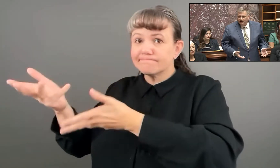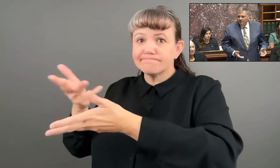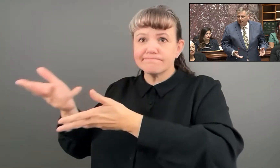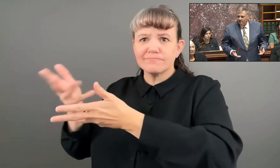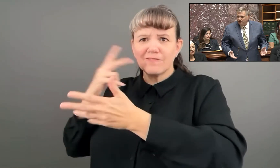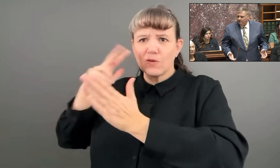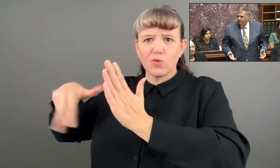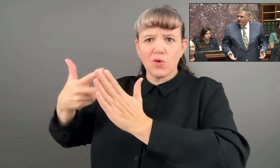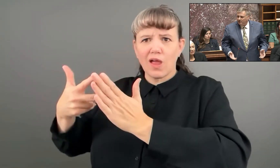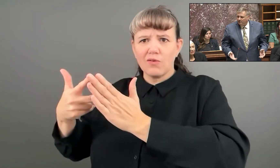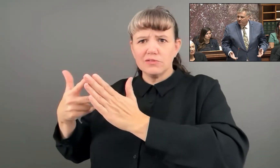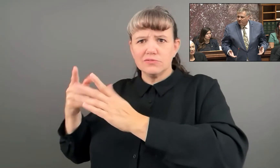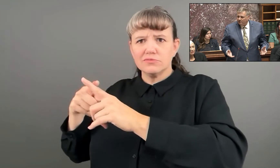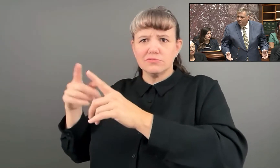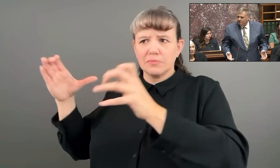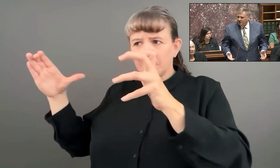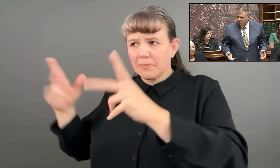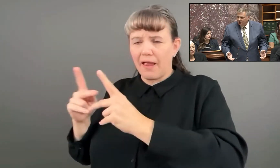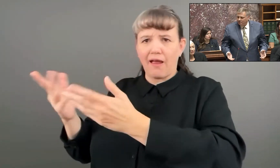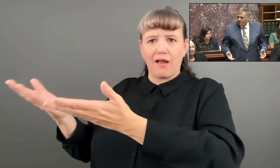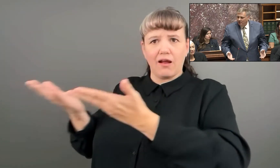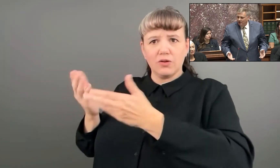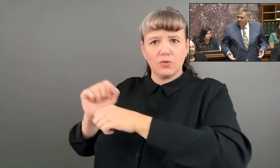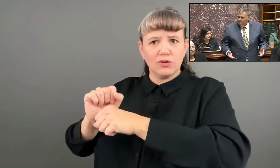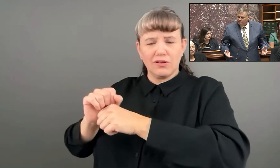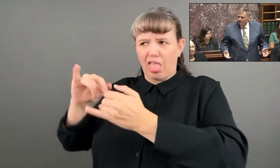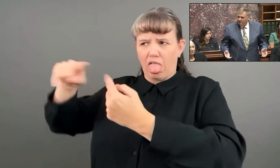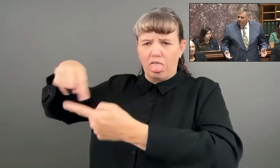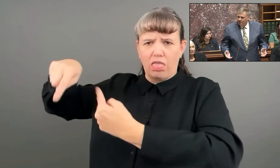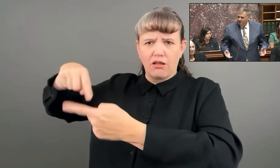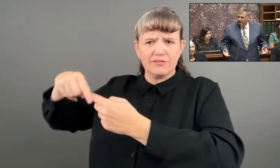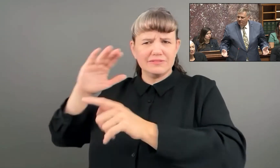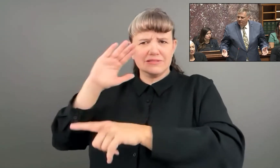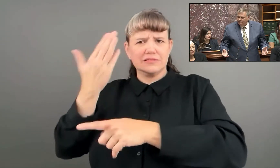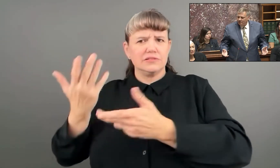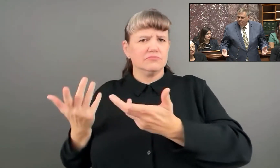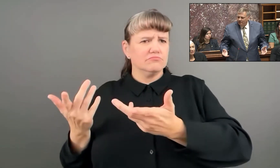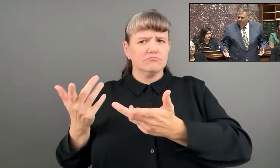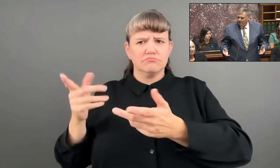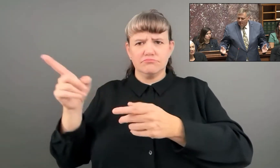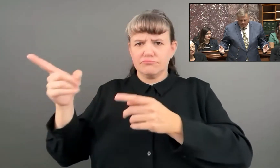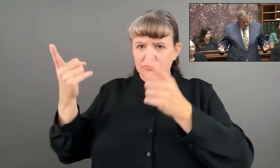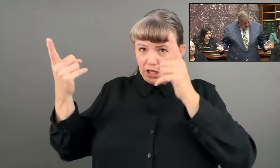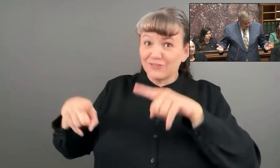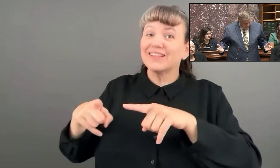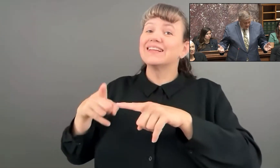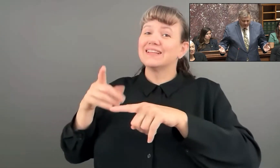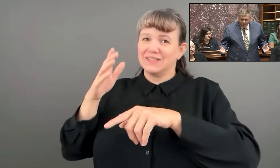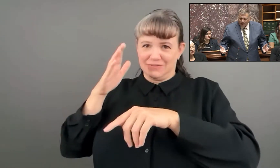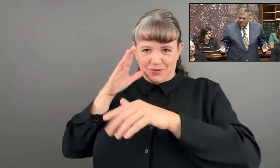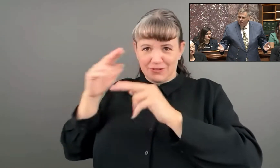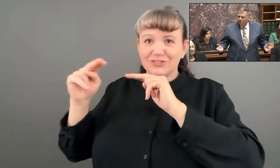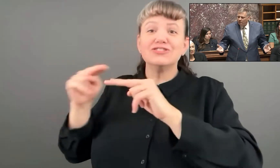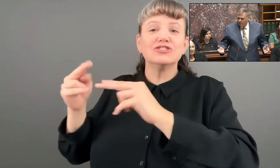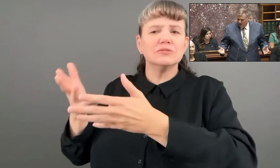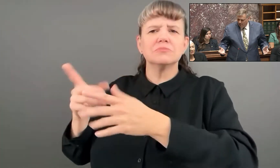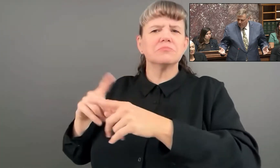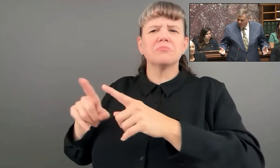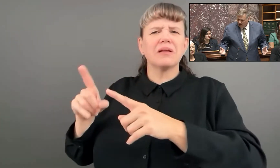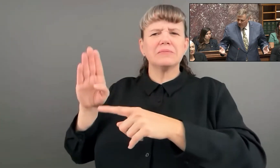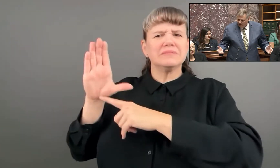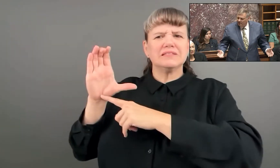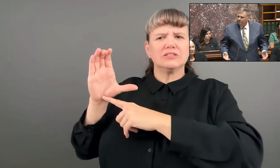keeps saying the best place for a deal is at the negotiating table, but it's gotten to the point the GEU is now sent out a "Where's Waldo"